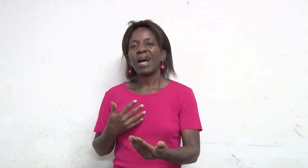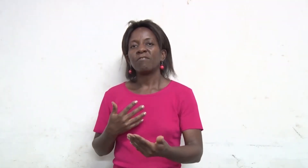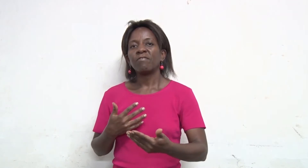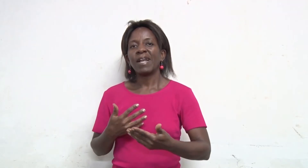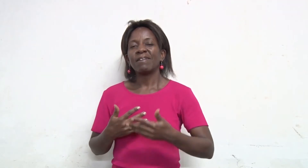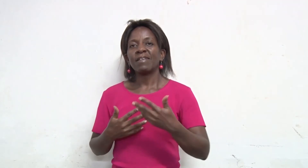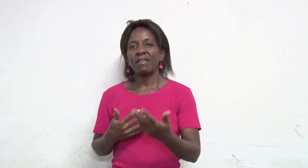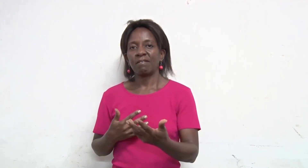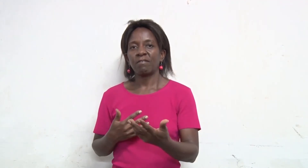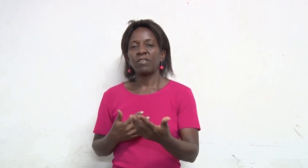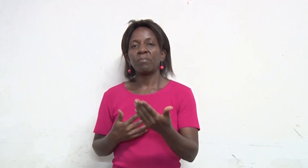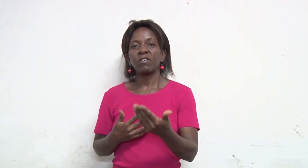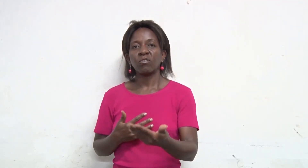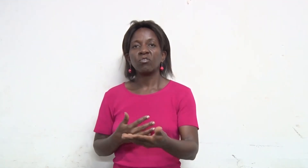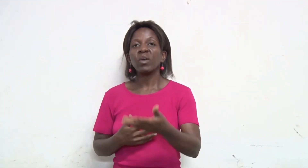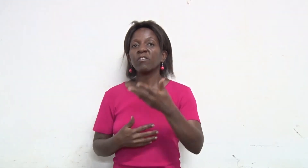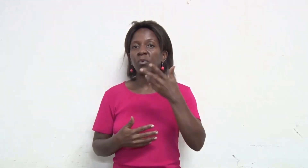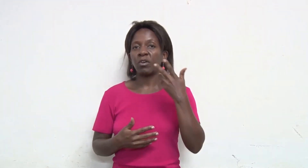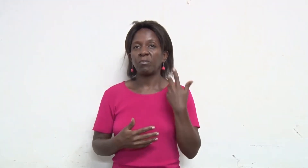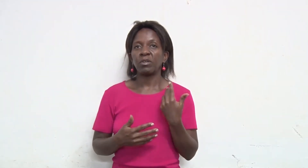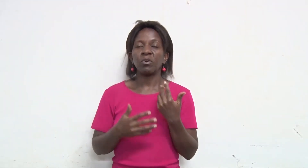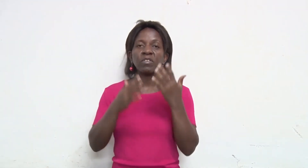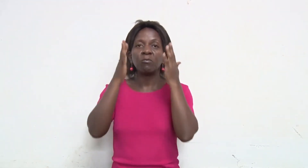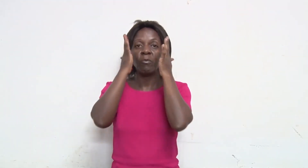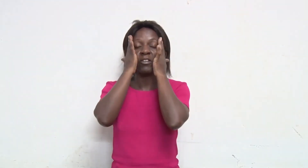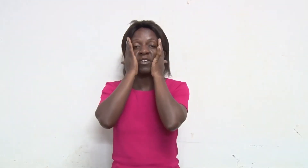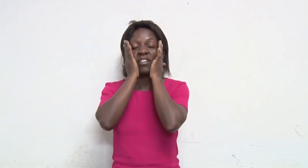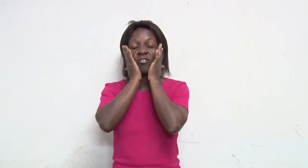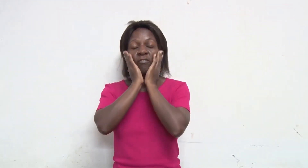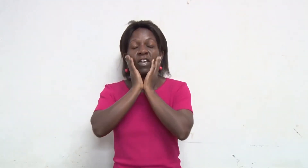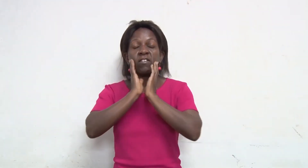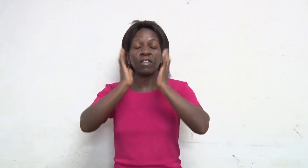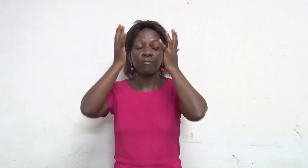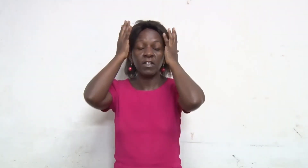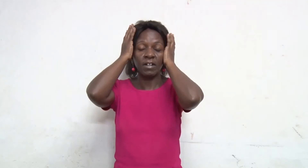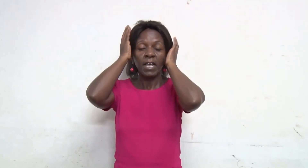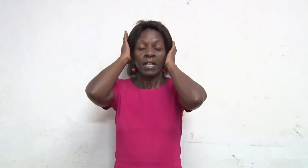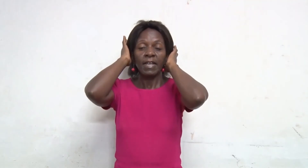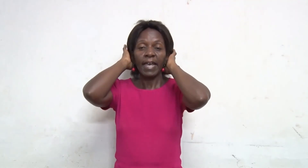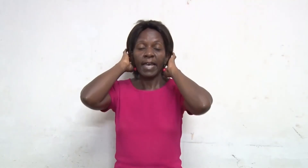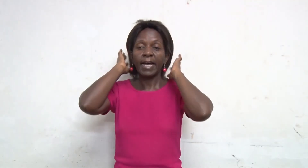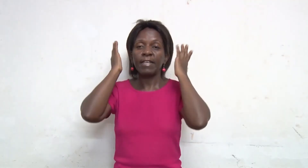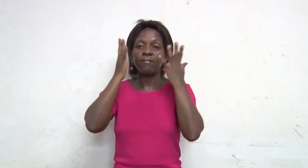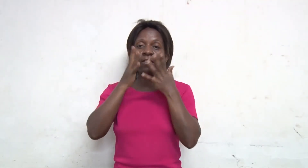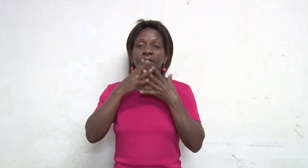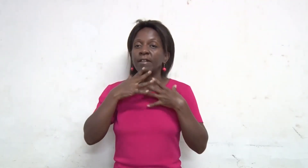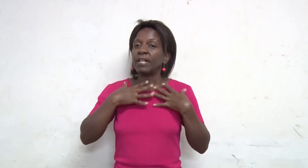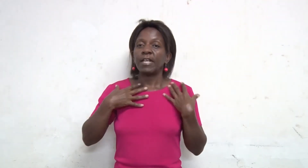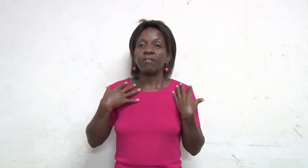and feel at ease for the person to explore your body, because they will want to touch your face, they feel the hair, they feel,